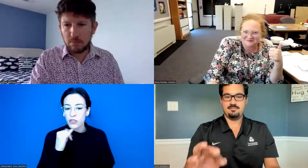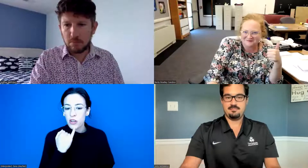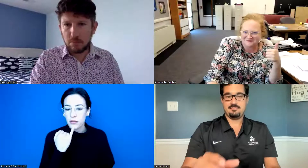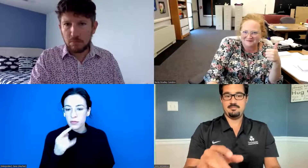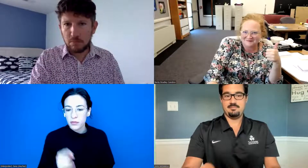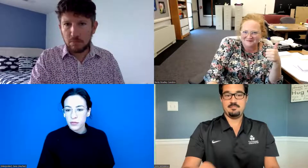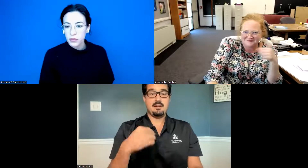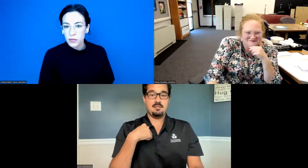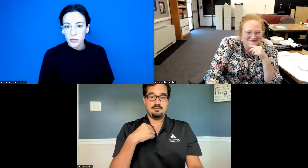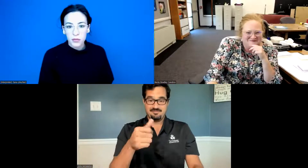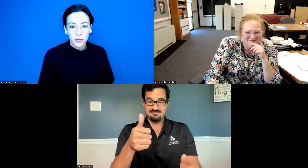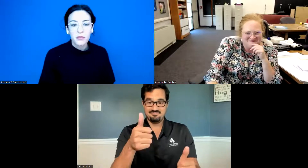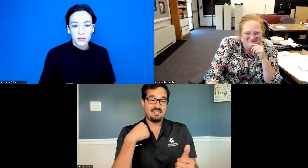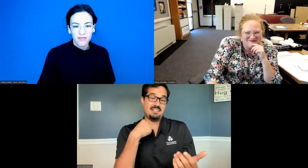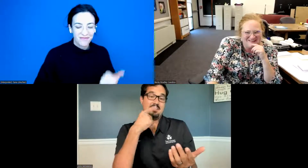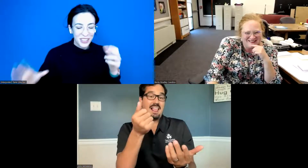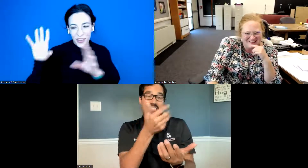You said John.